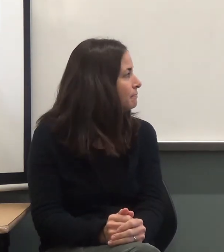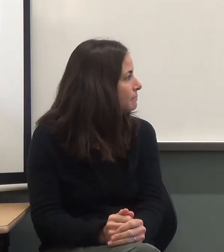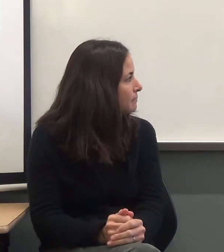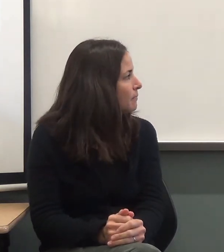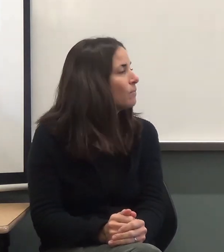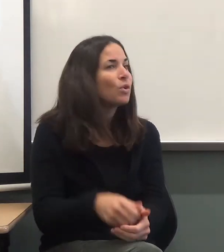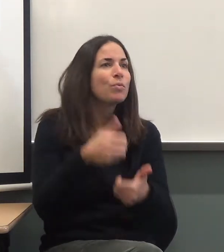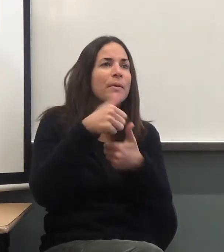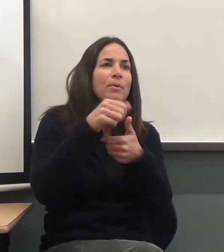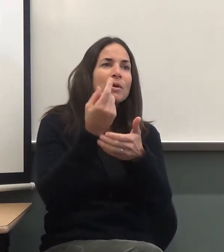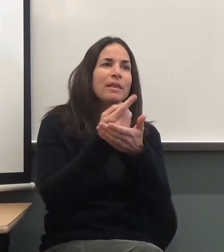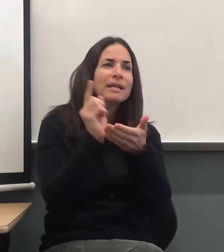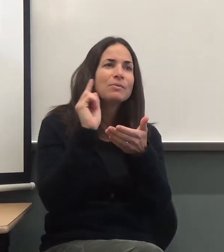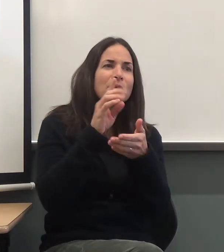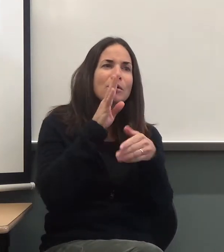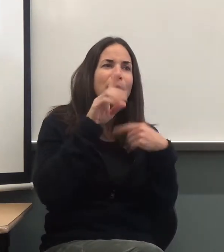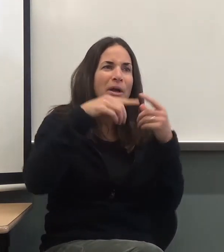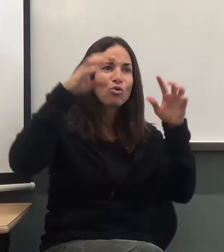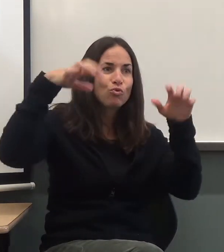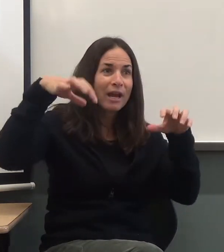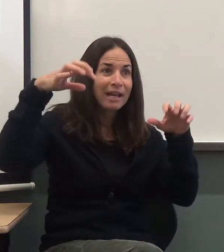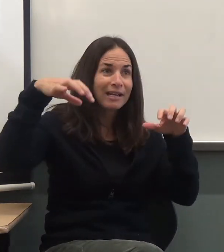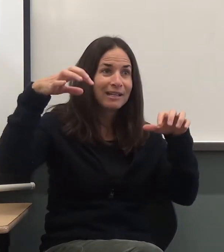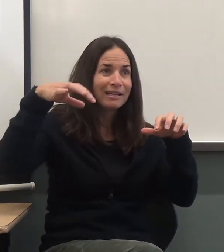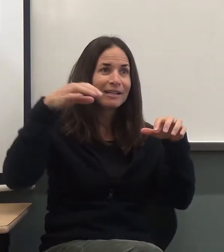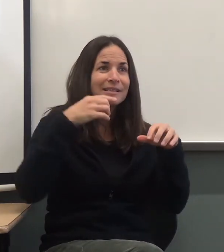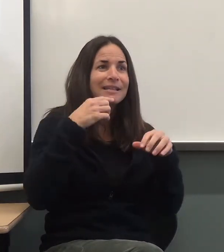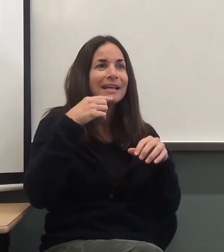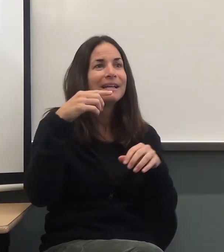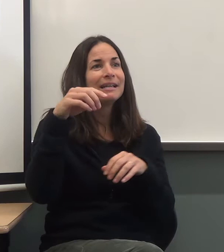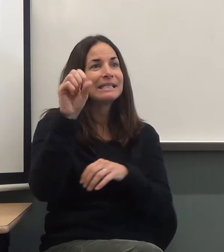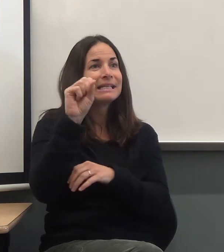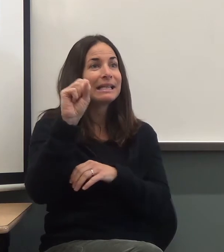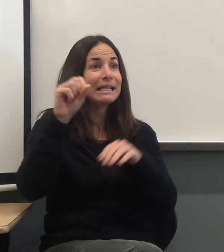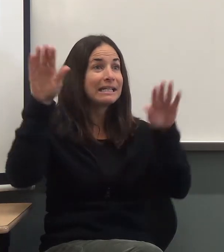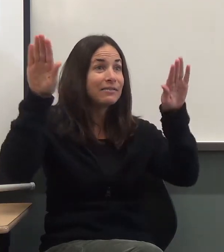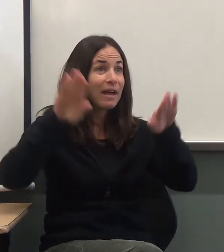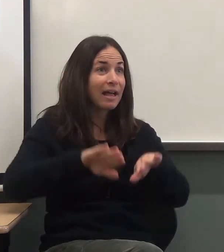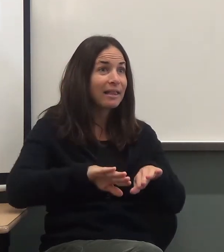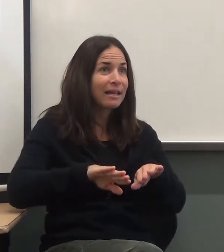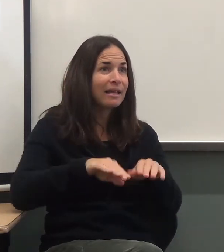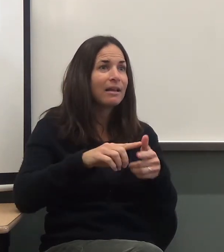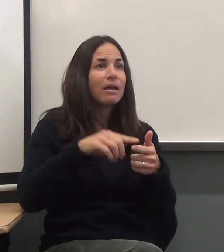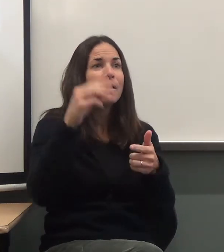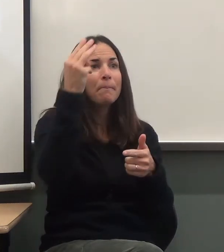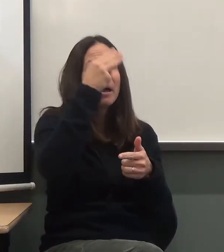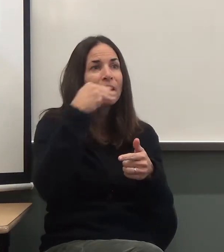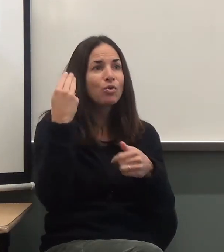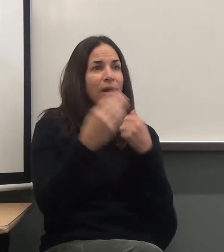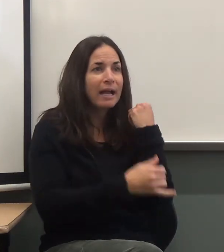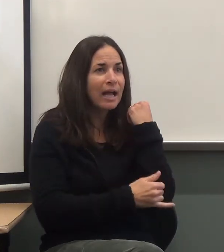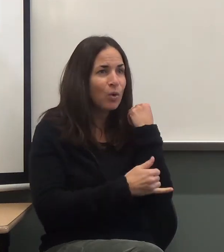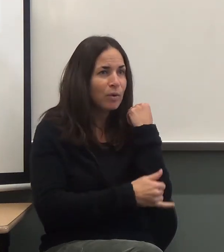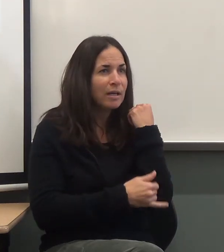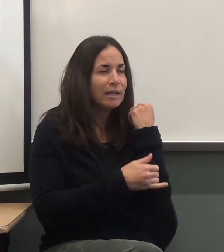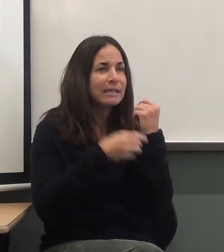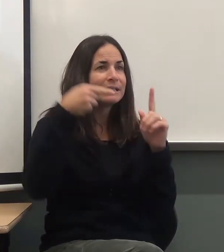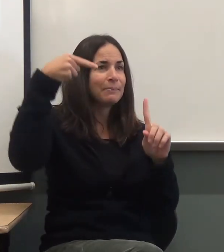week when we talked about rain and we said that it was in Salinas Valley, right, or Monterey County? That would make it specific because it